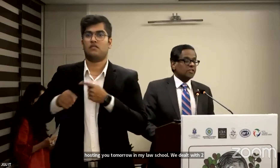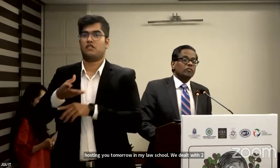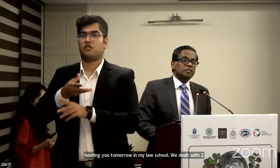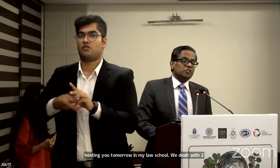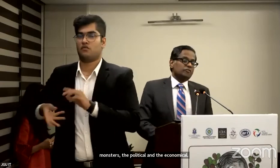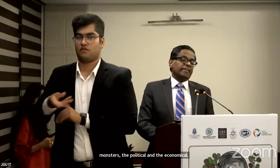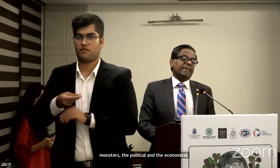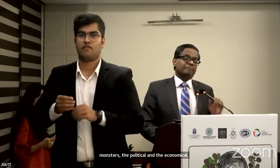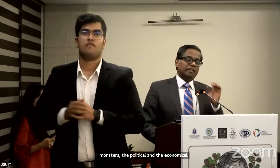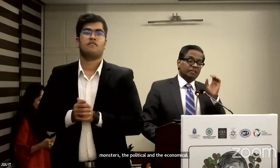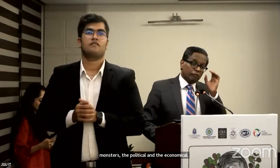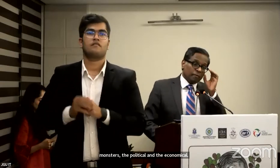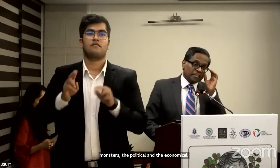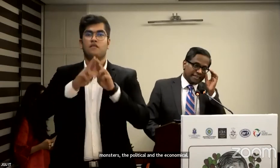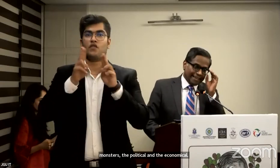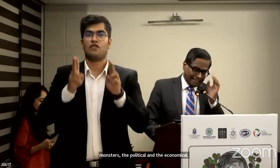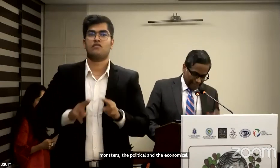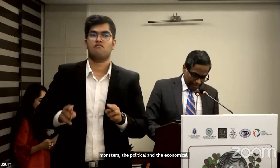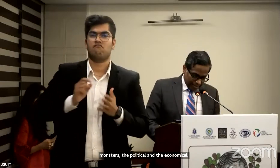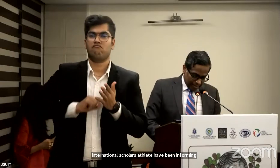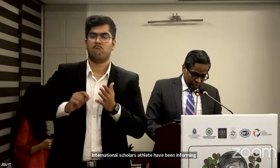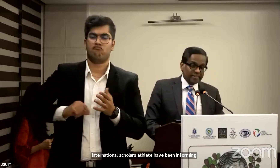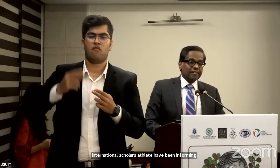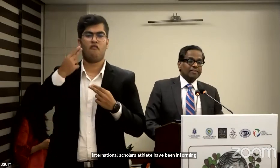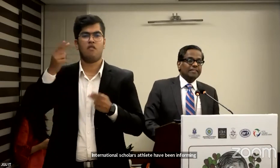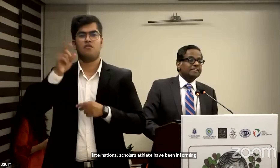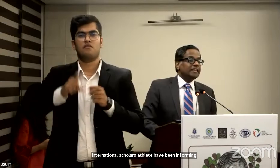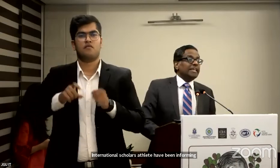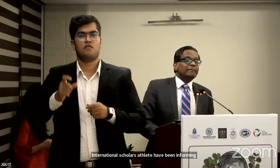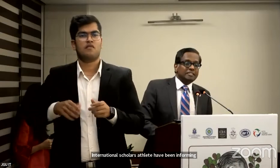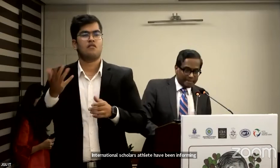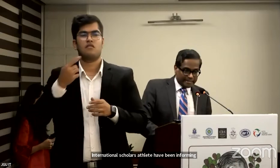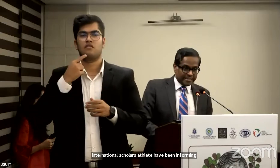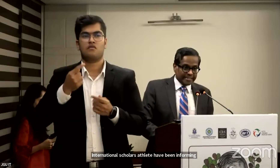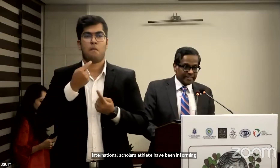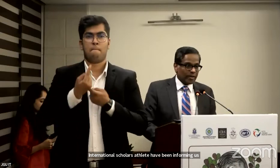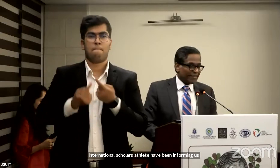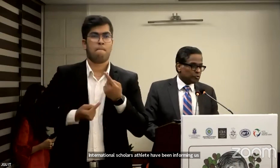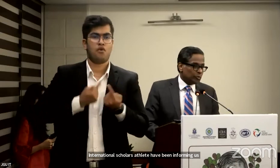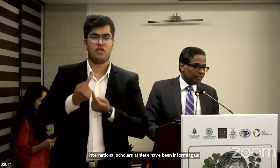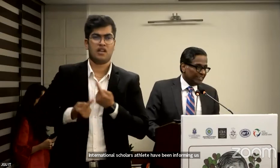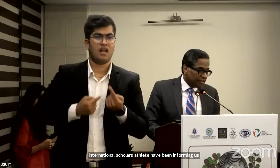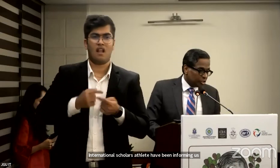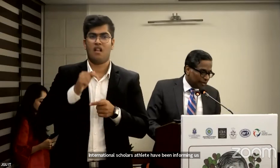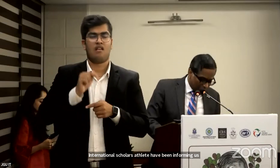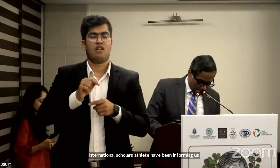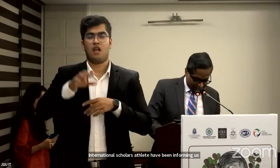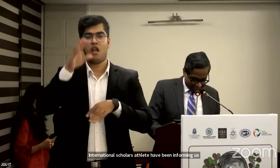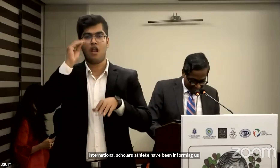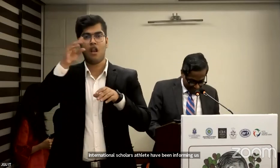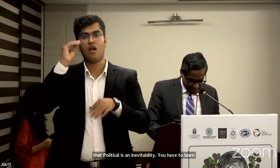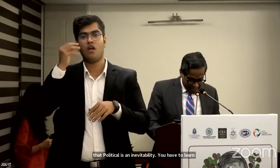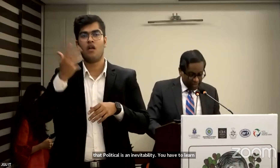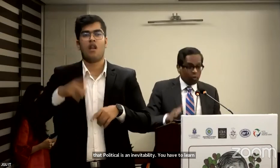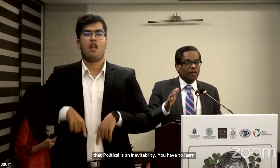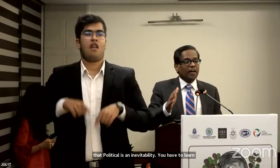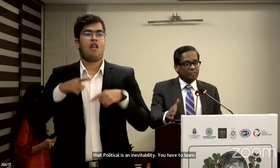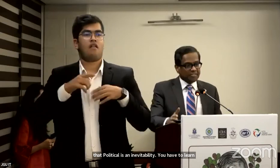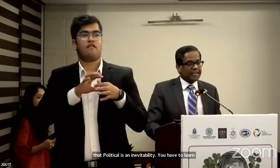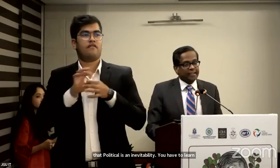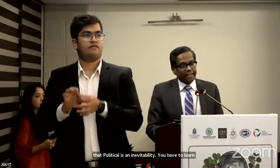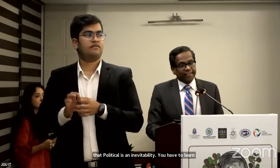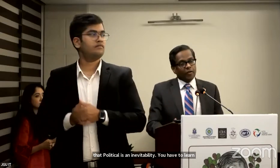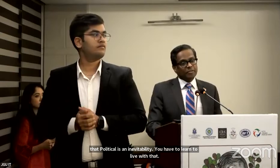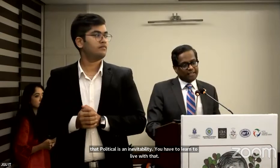International law scholars of late have been informing us that political is an inevitability. You have to learn to live with that. And on the